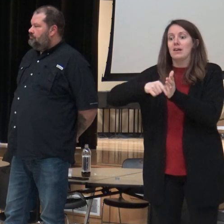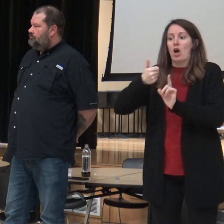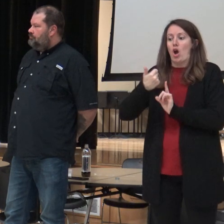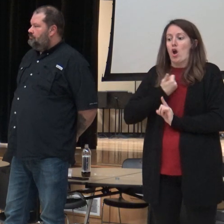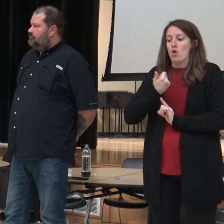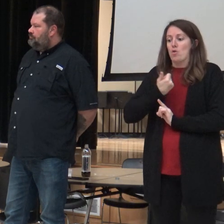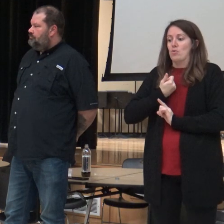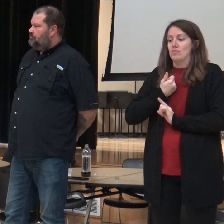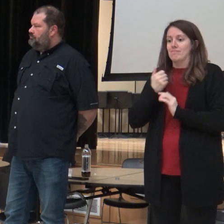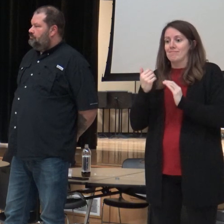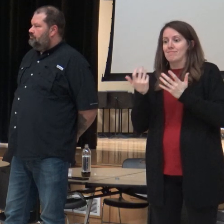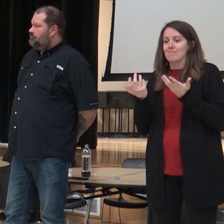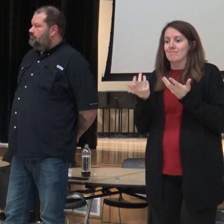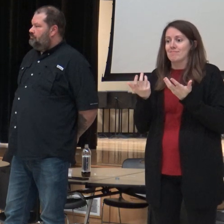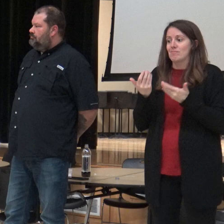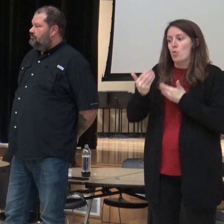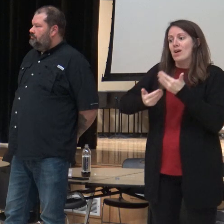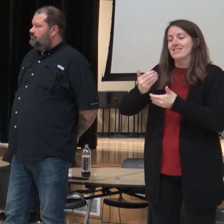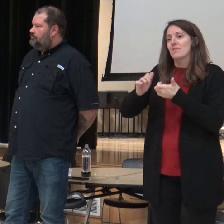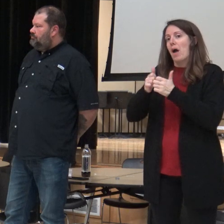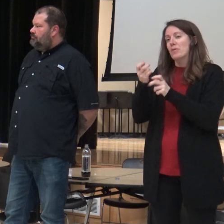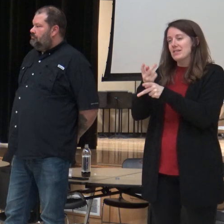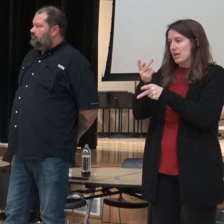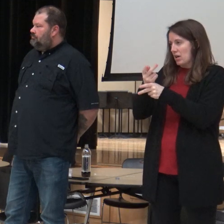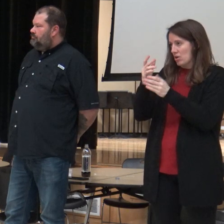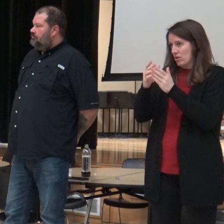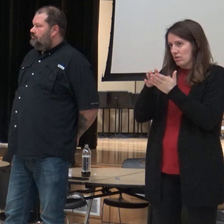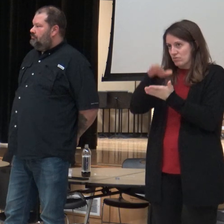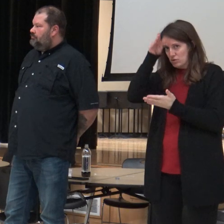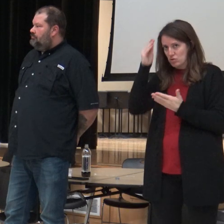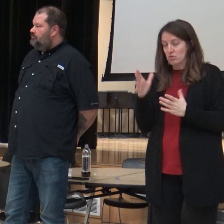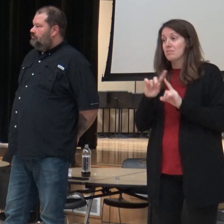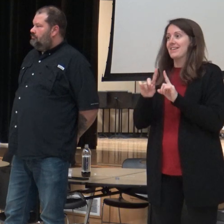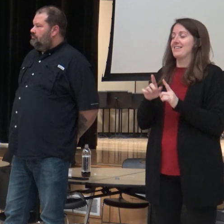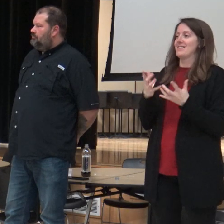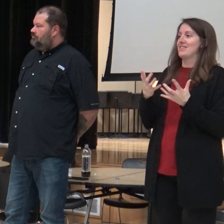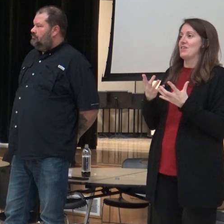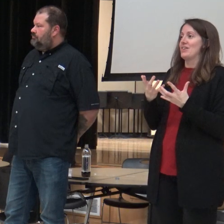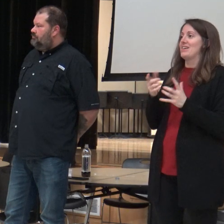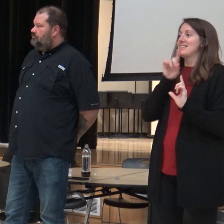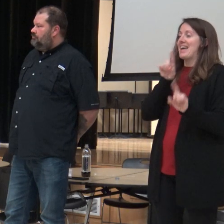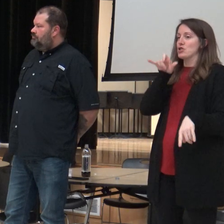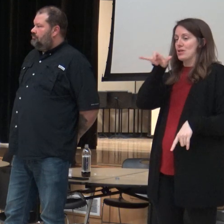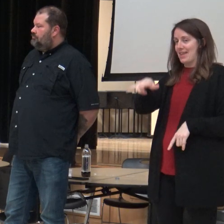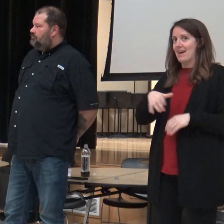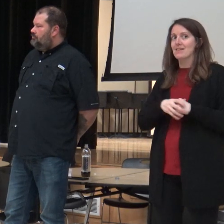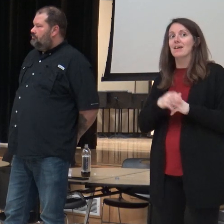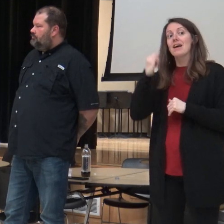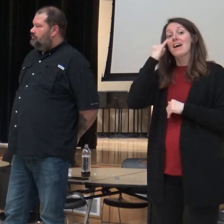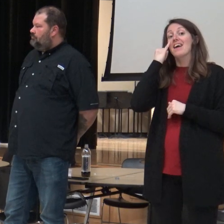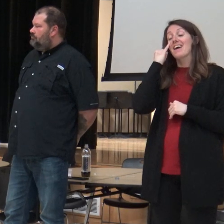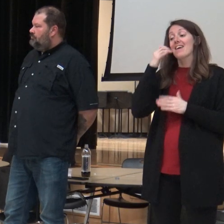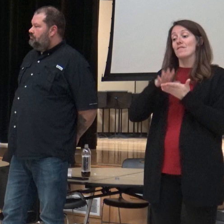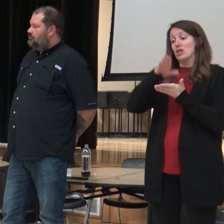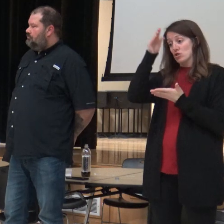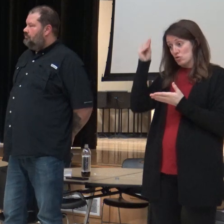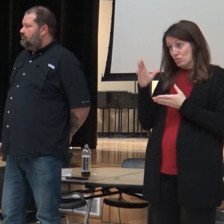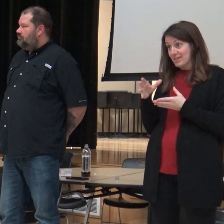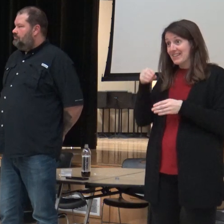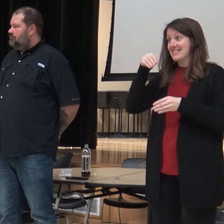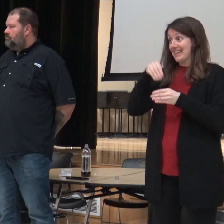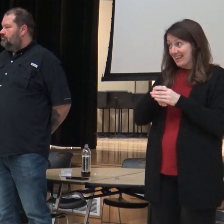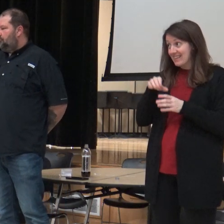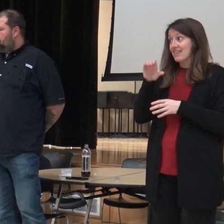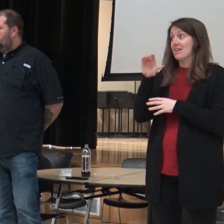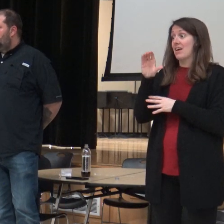system of how we take care of students. But so to answer that, if a student's in crisis, they're gonna get to us.